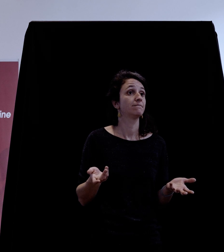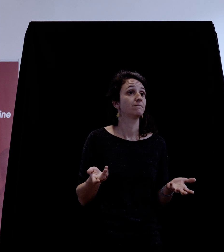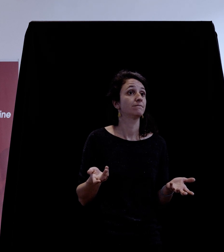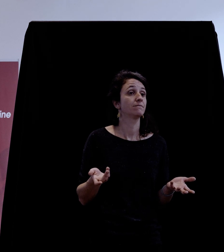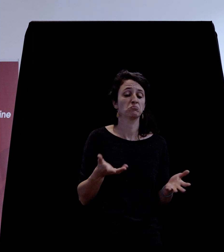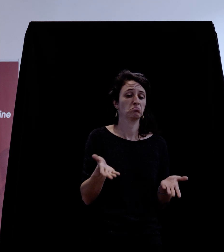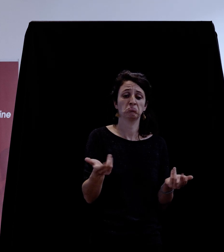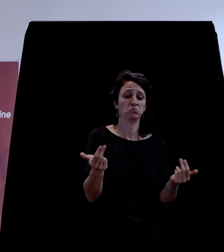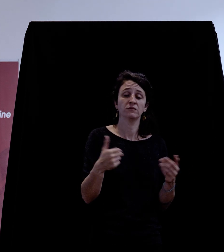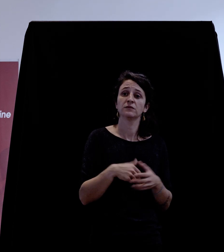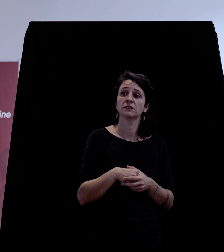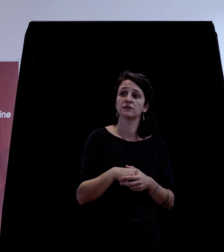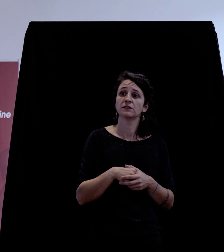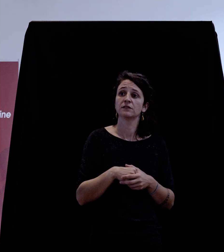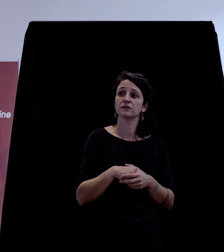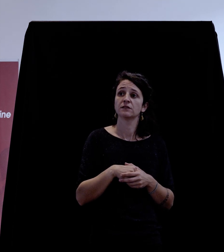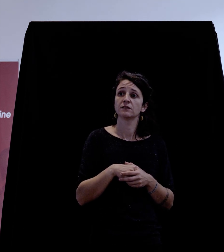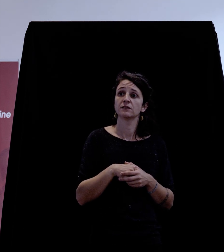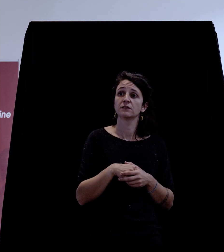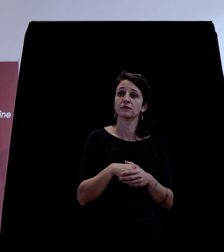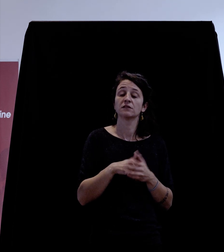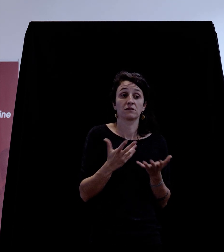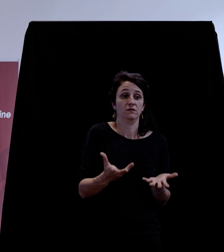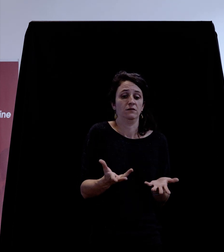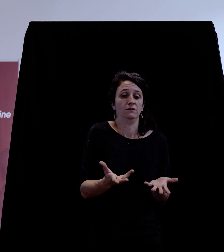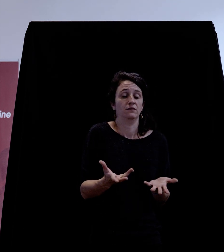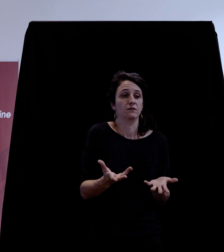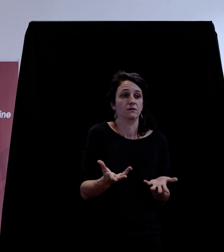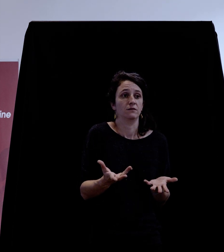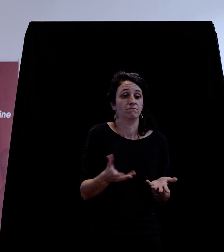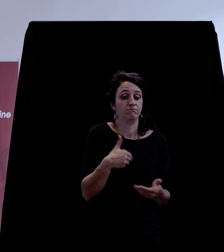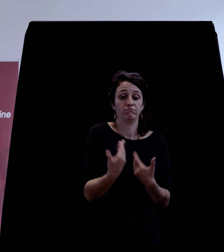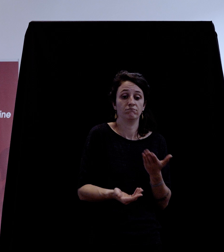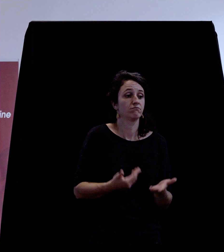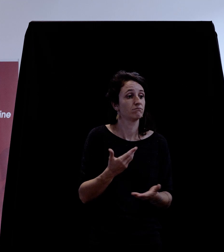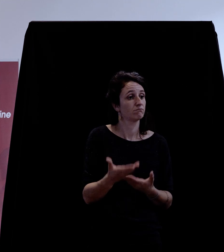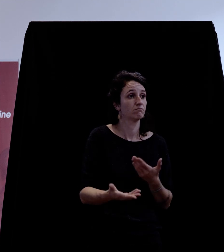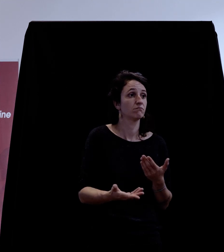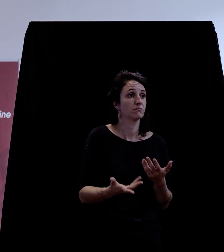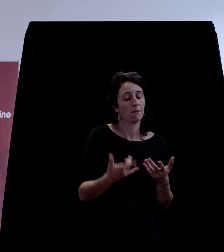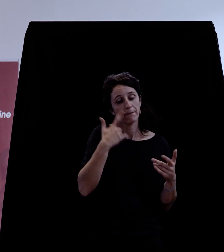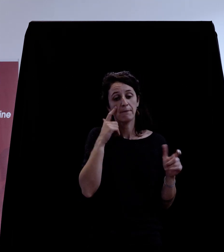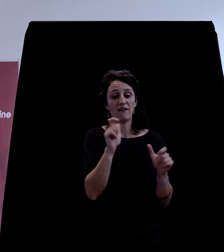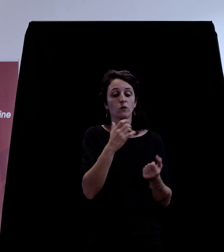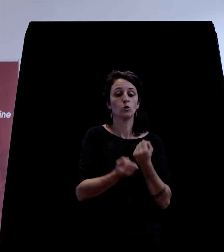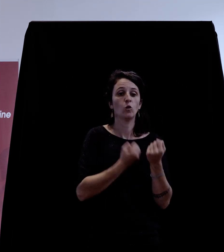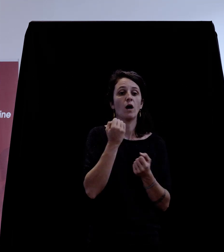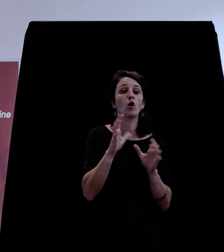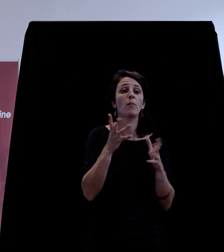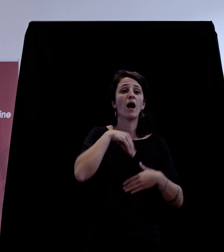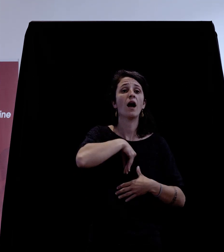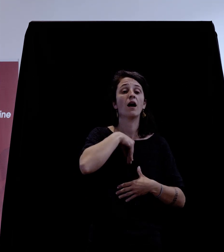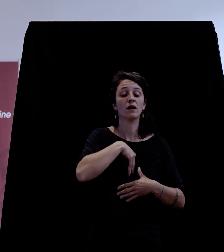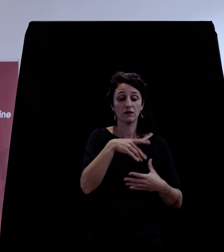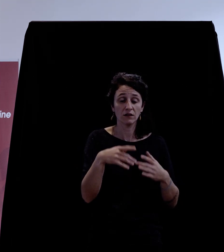they finally identified the gastrointestinal issue, and that was treated, and the kid's behavior improved significantly. There's one time